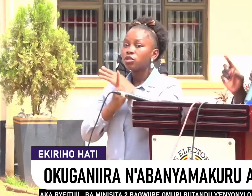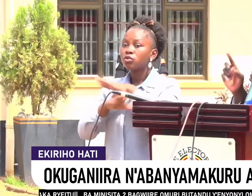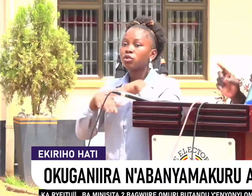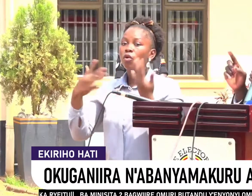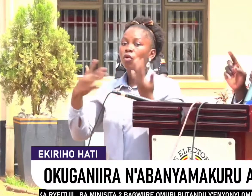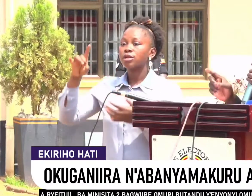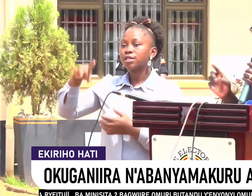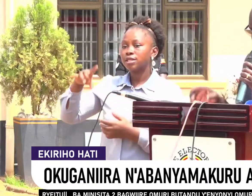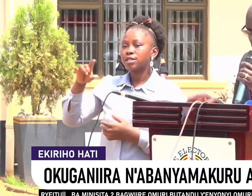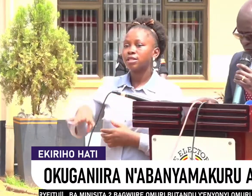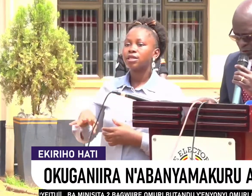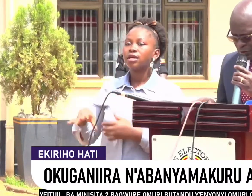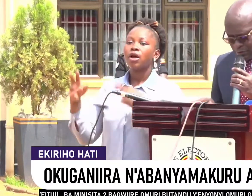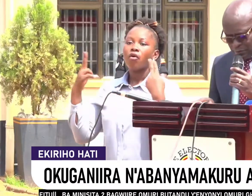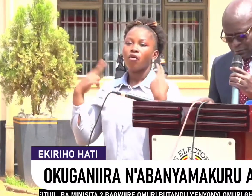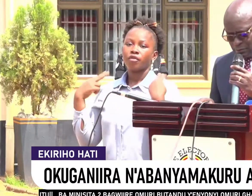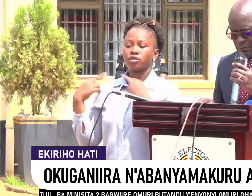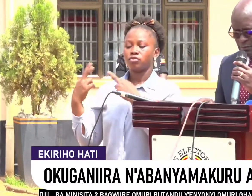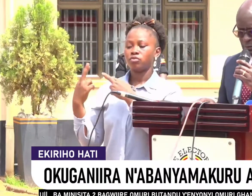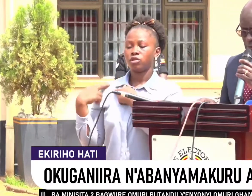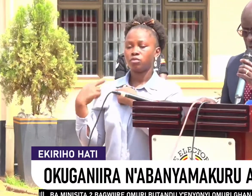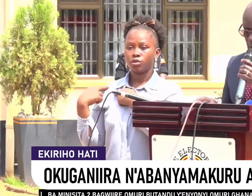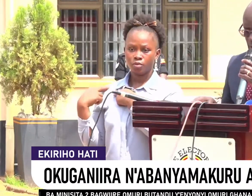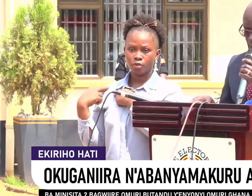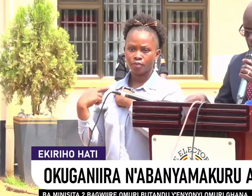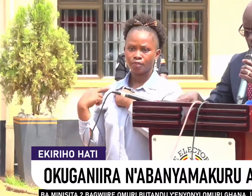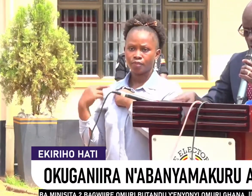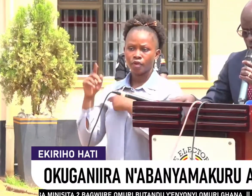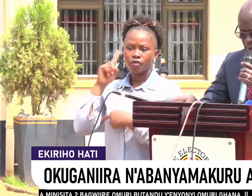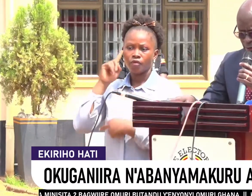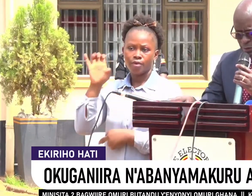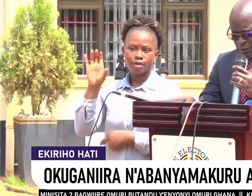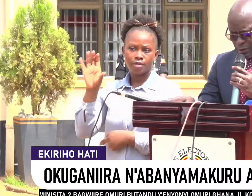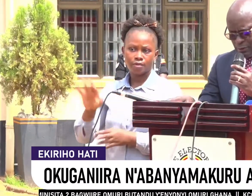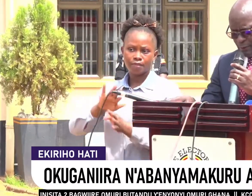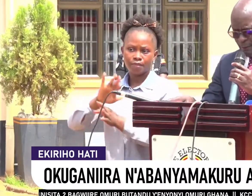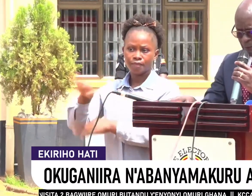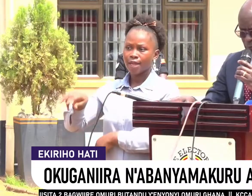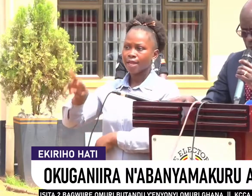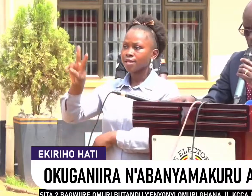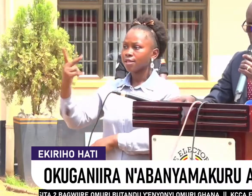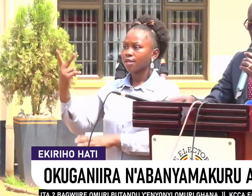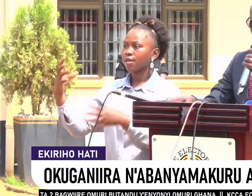or city returning officer's office. Second category,